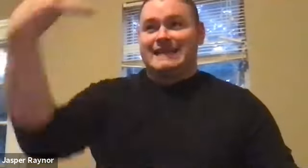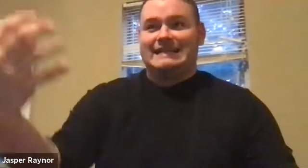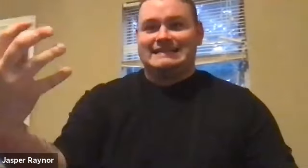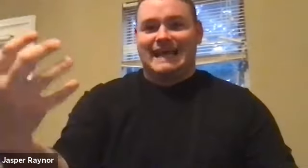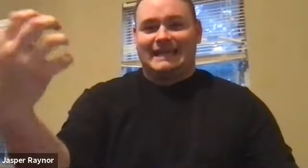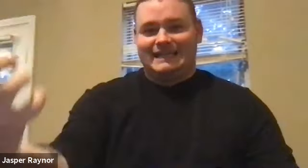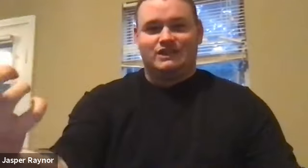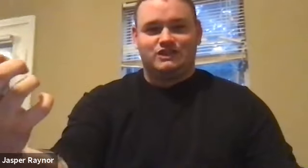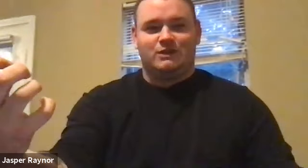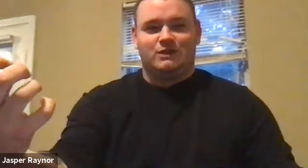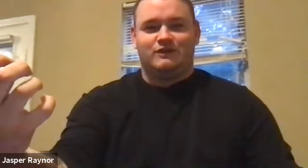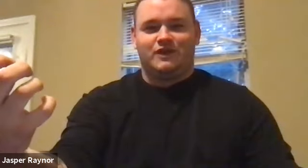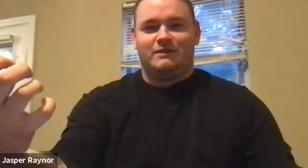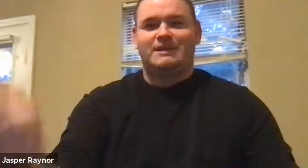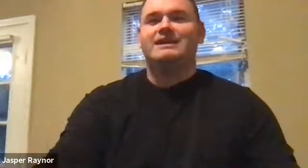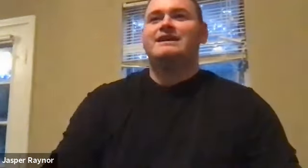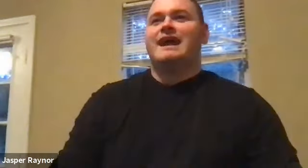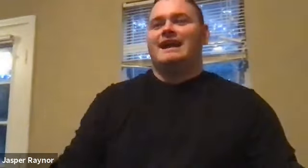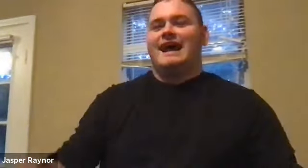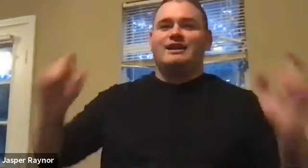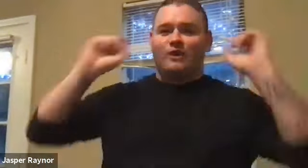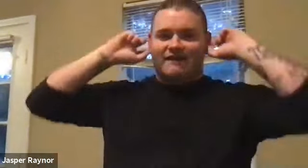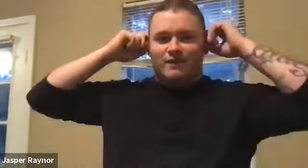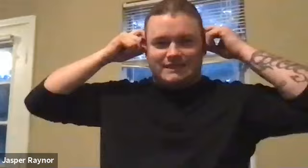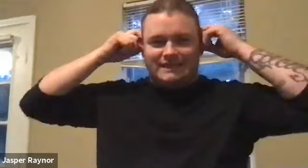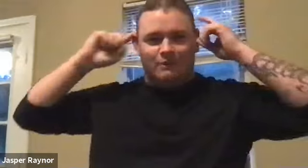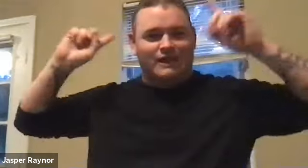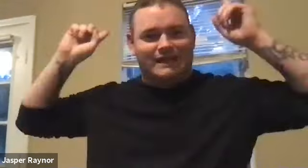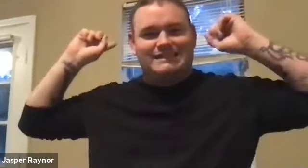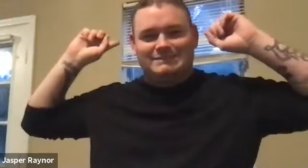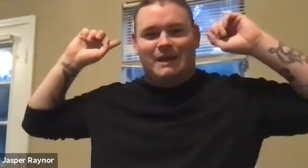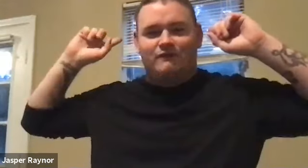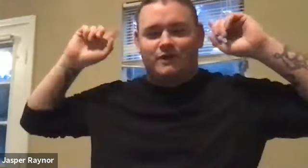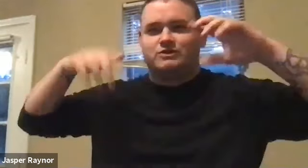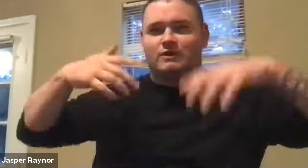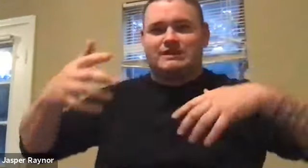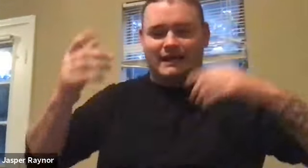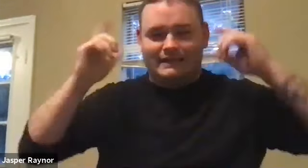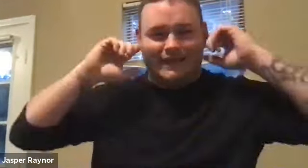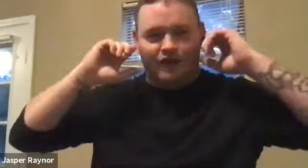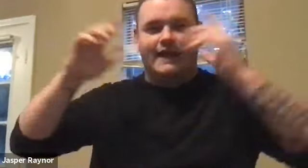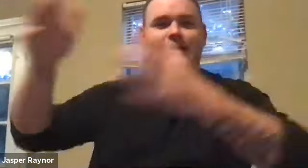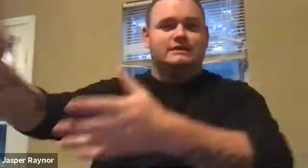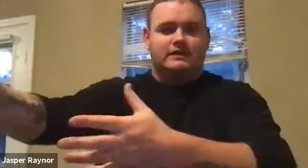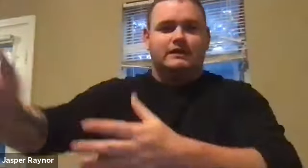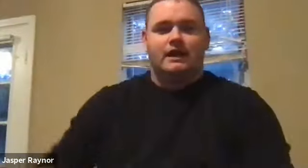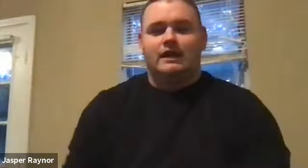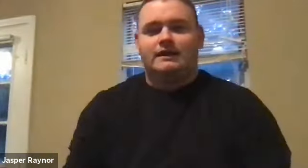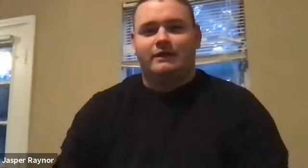signed exact English interpreter in front of me, and I had little headphones in that were connected to his microphone, so I was kind of like hearing aids and getting what